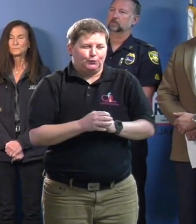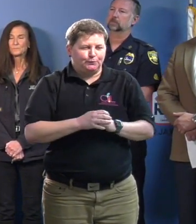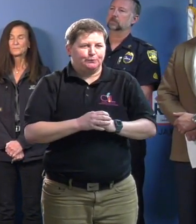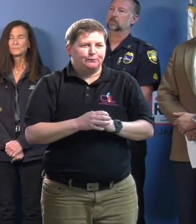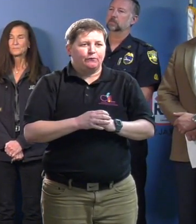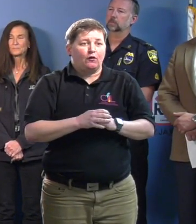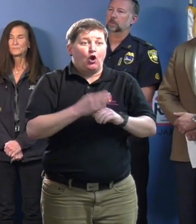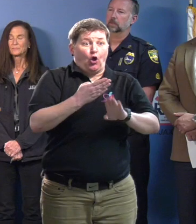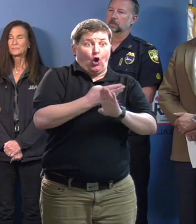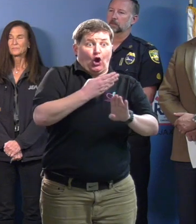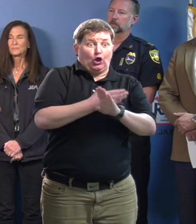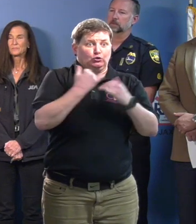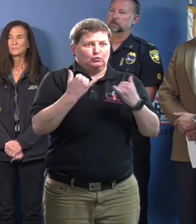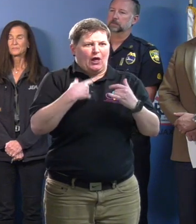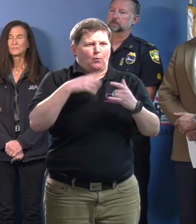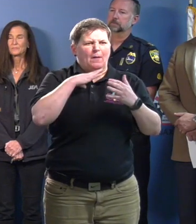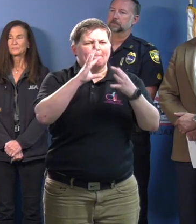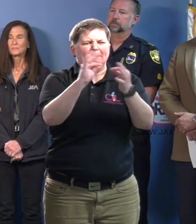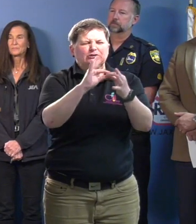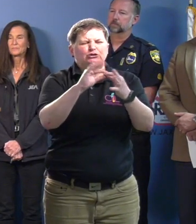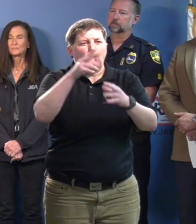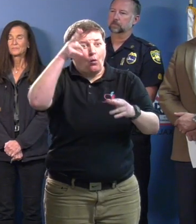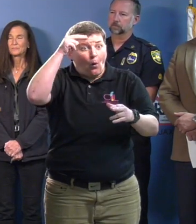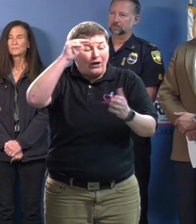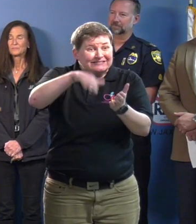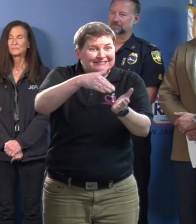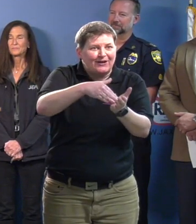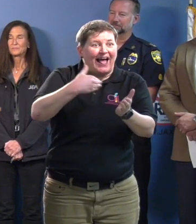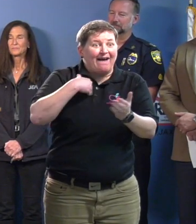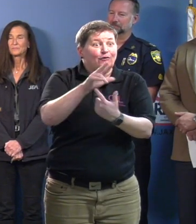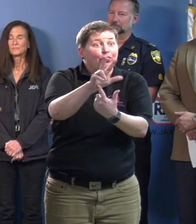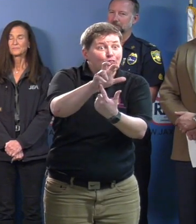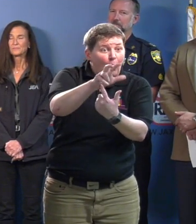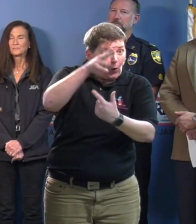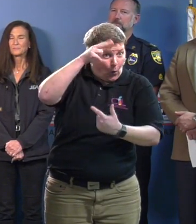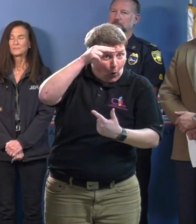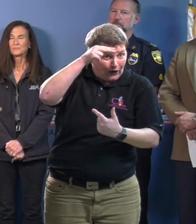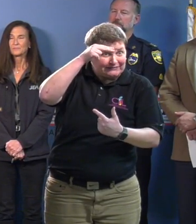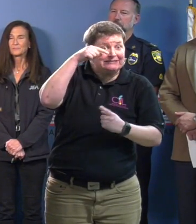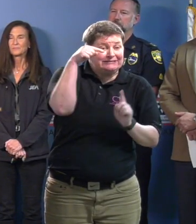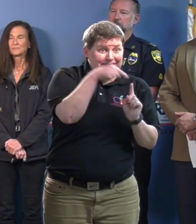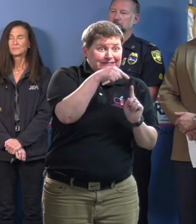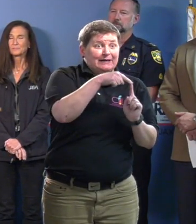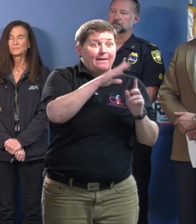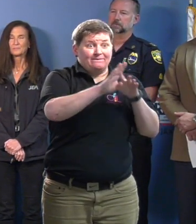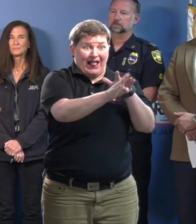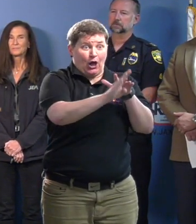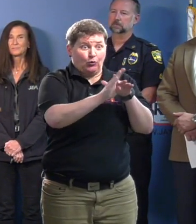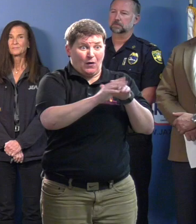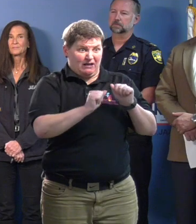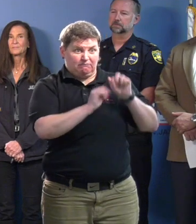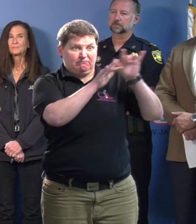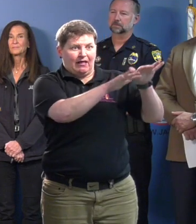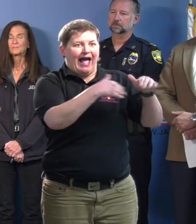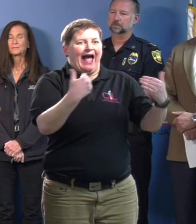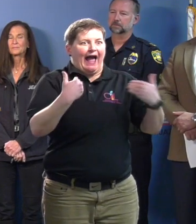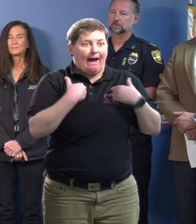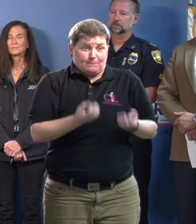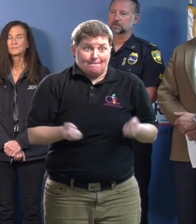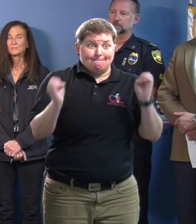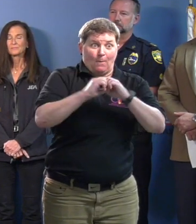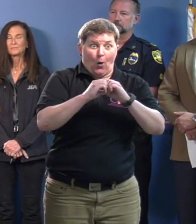mentioned that the Equestrian Center has 300 horses that were evacuated. They have more on the way. And they're trying to